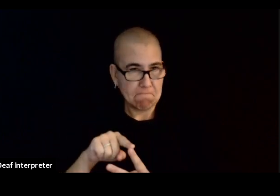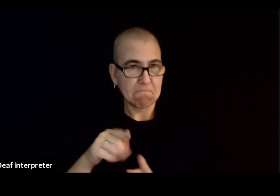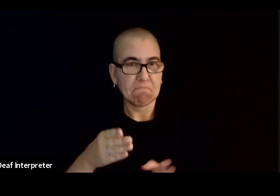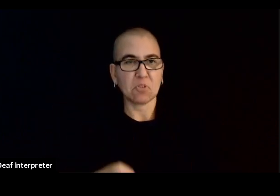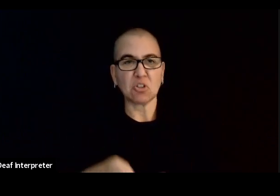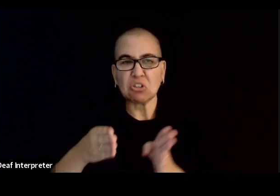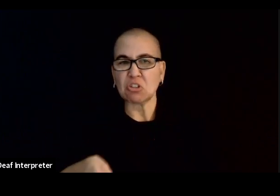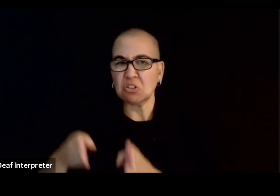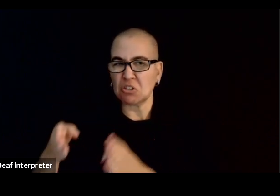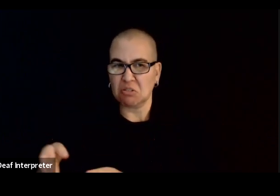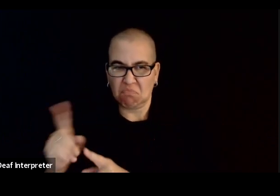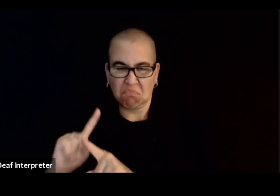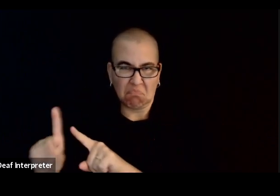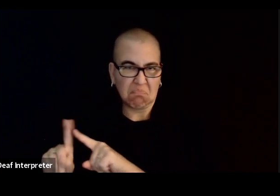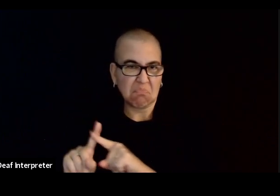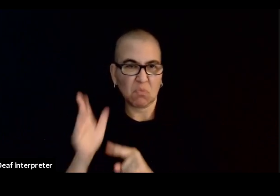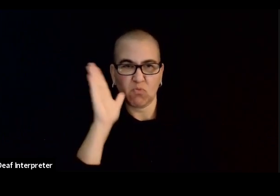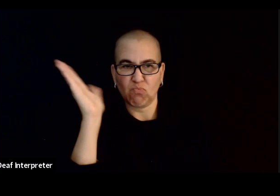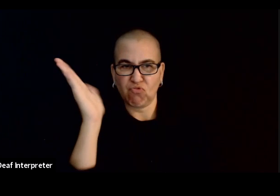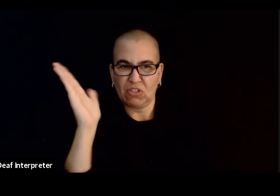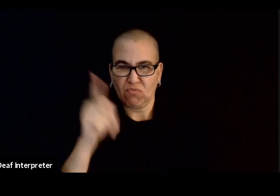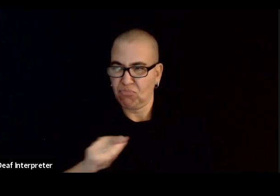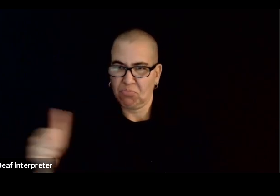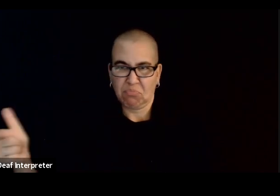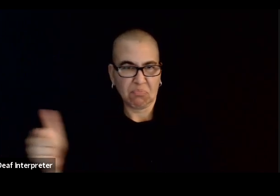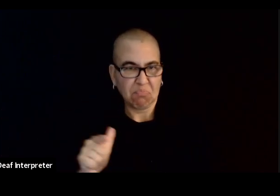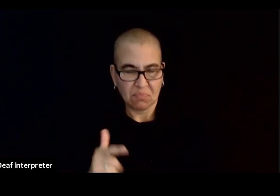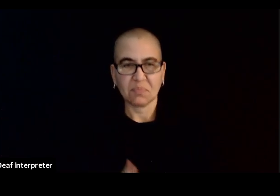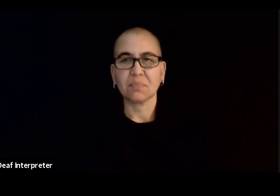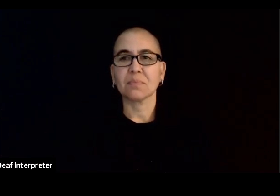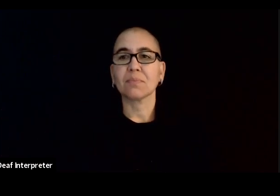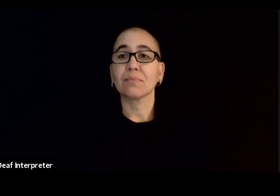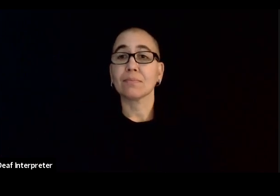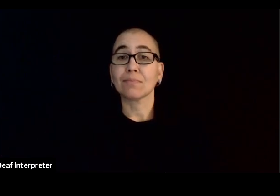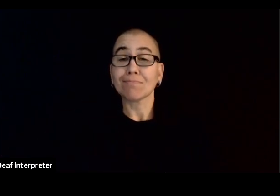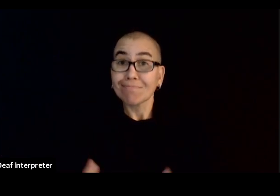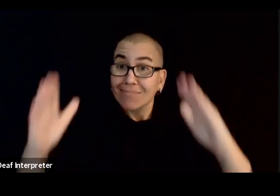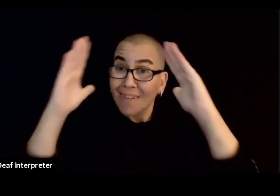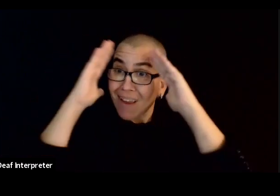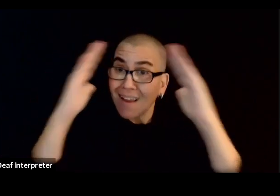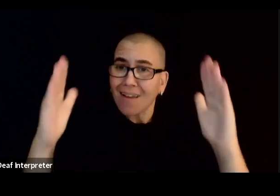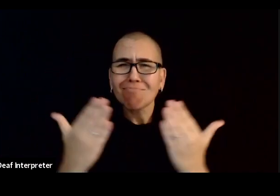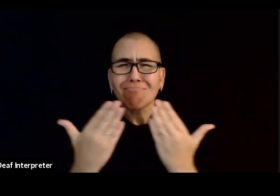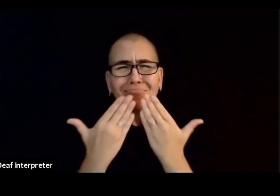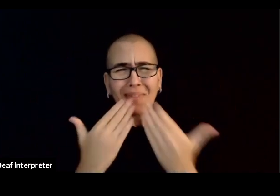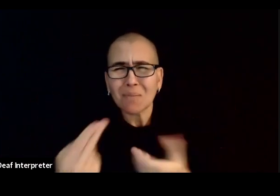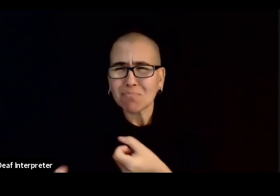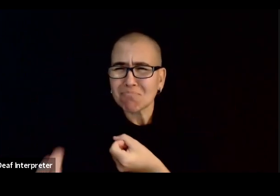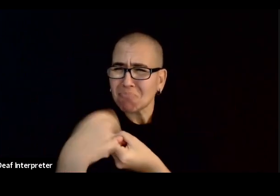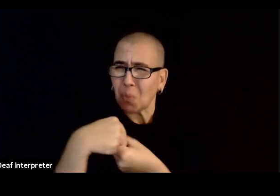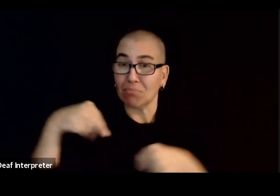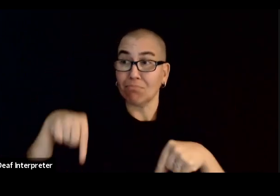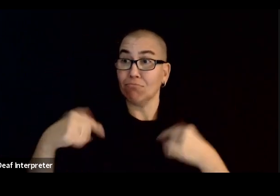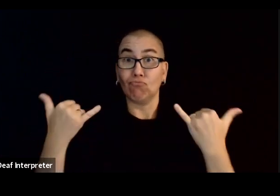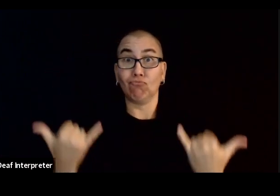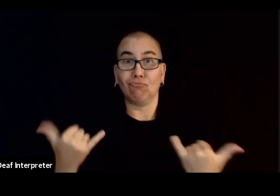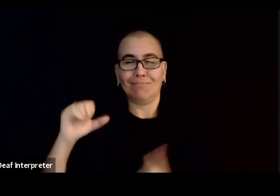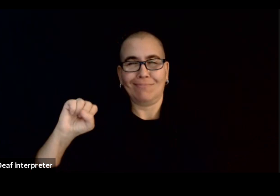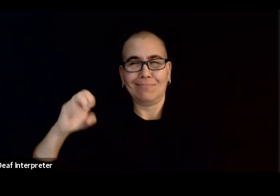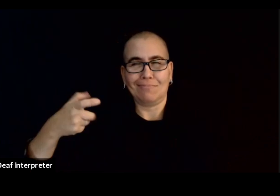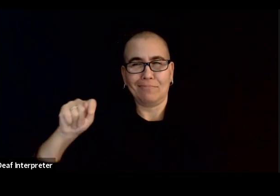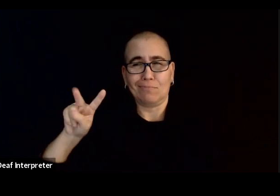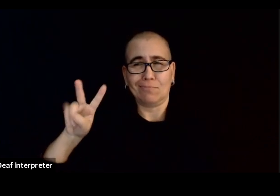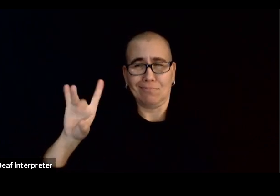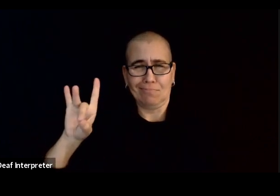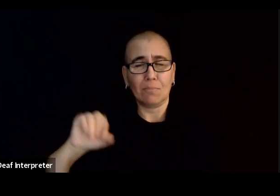Thank you. Good afternoon, everyone. Thanks for joining us for the COVID-19 media call for September 28th. On the call today, we have Infectious